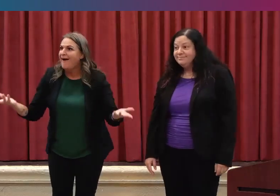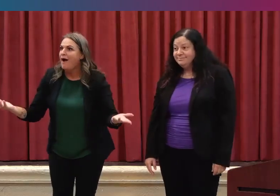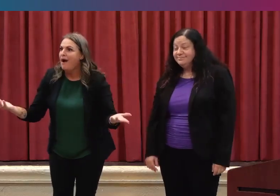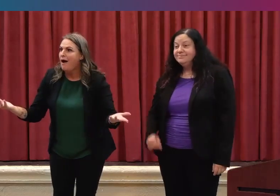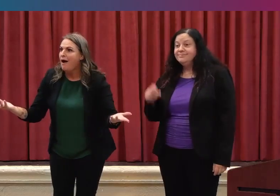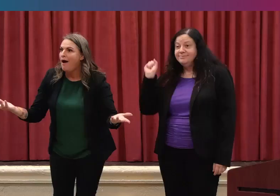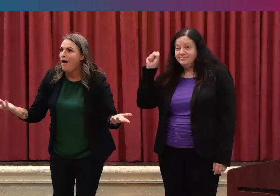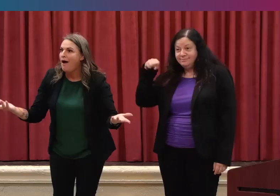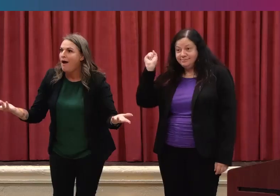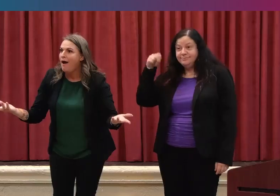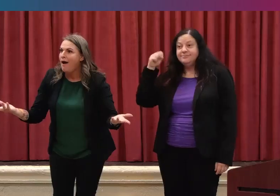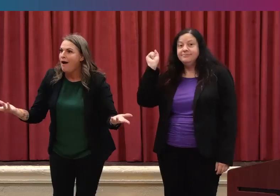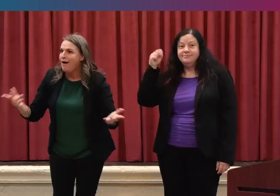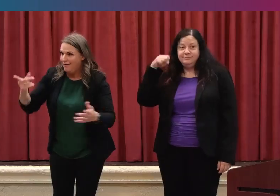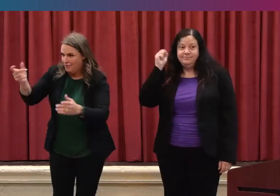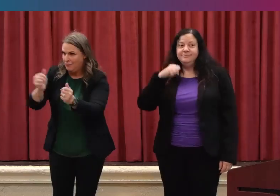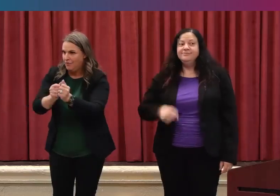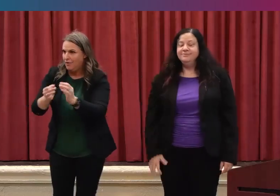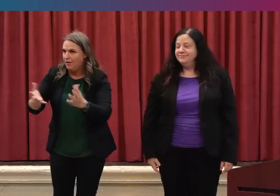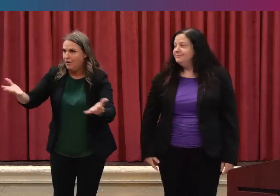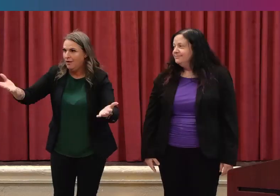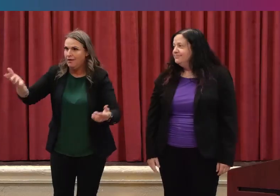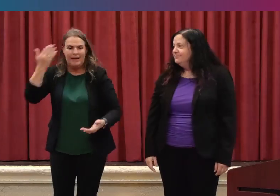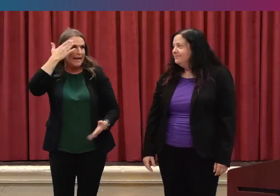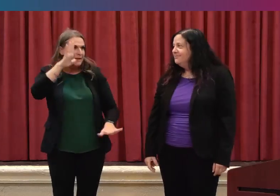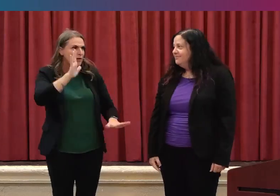do you think? Going to a salon for a haircut.